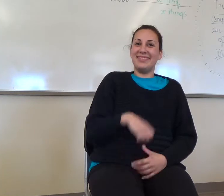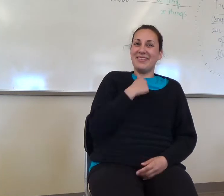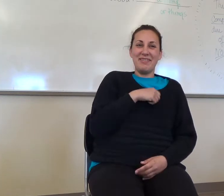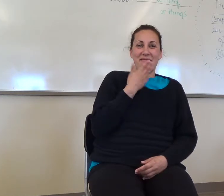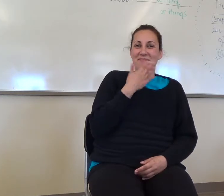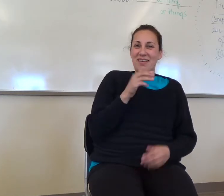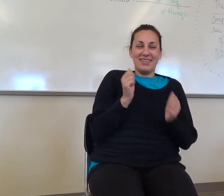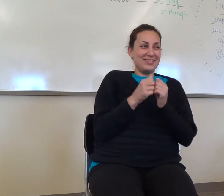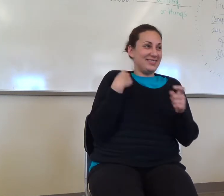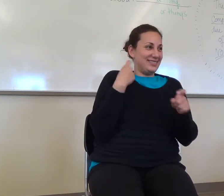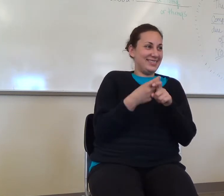this is about